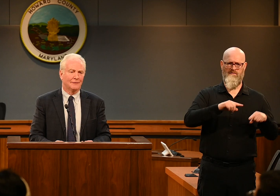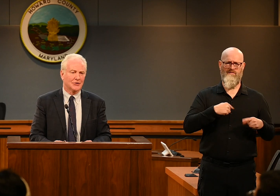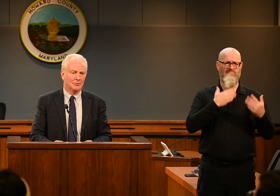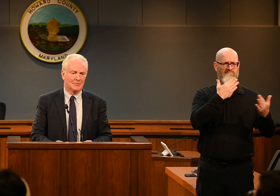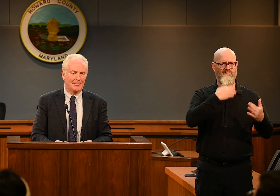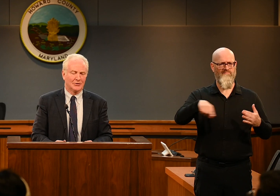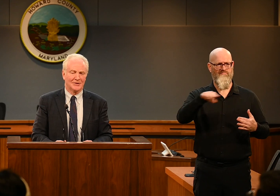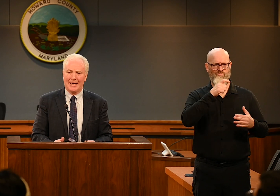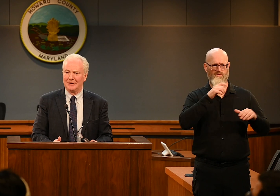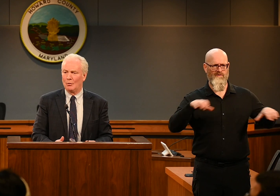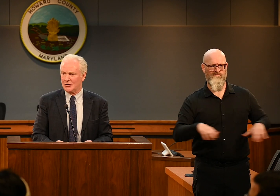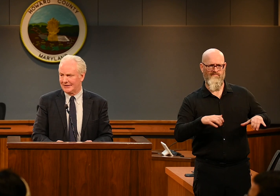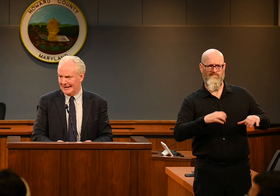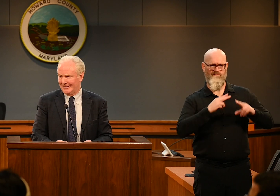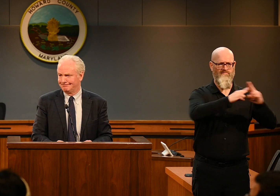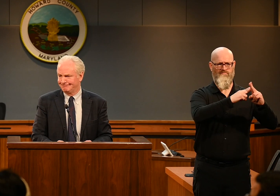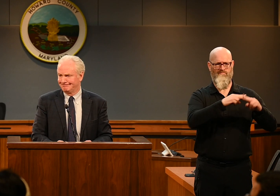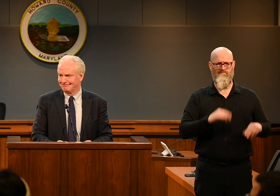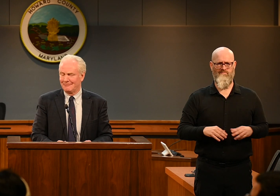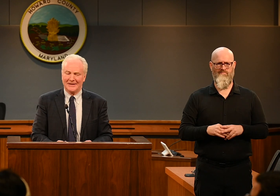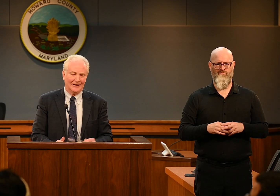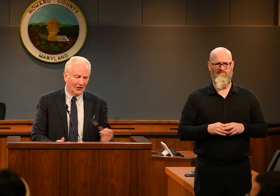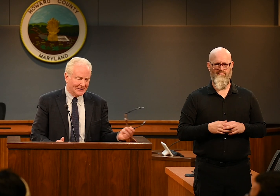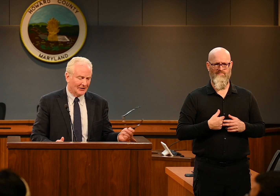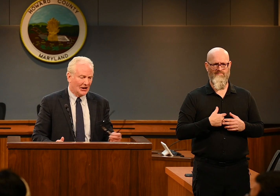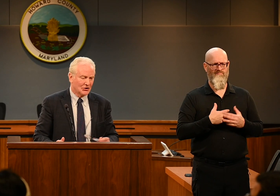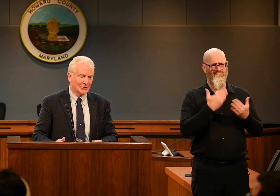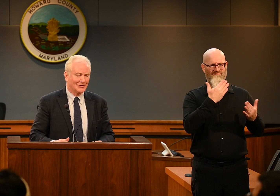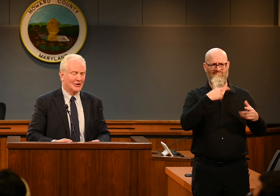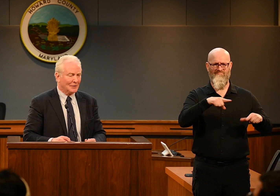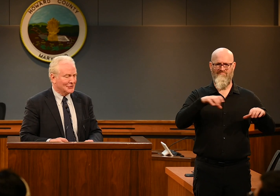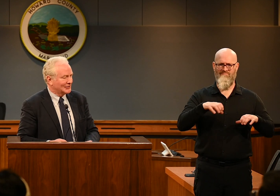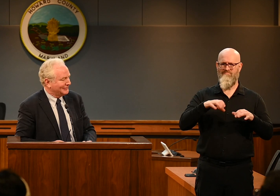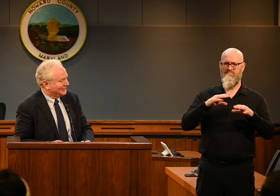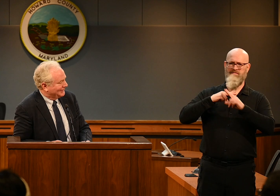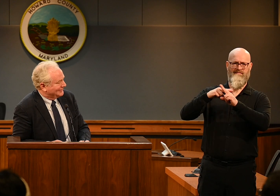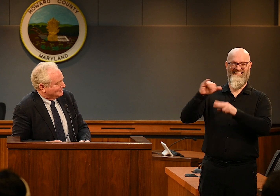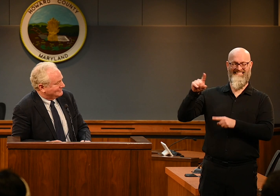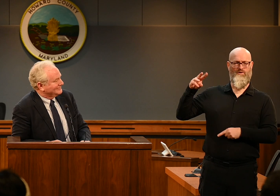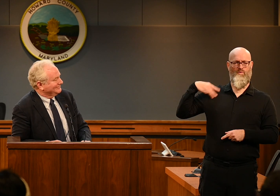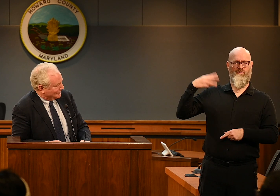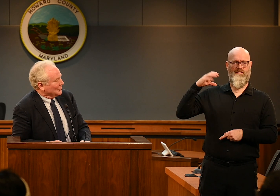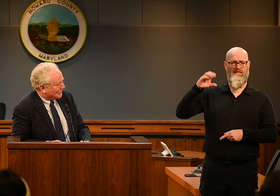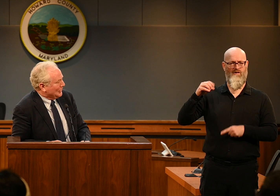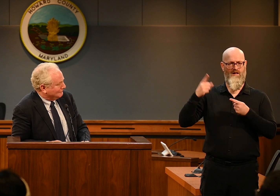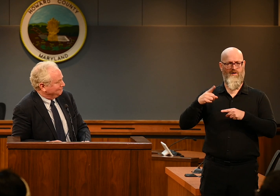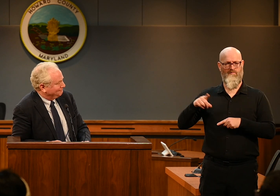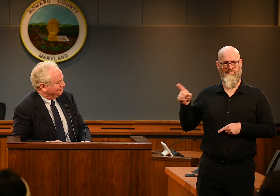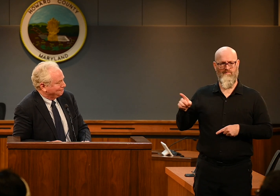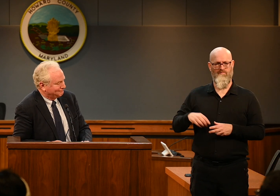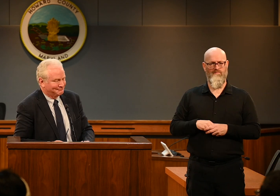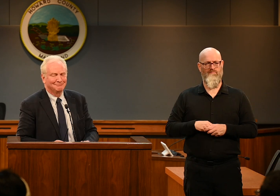you for your efforts with respect to what's happening in Washington County. Our delegation has written to Christy